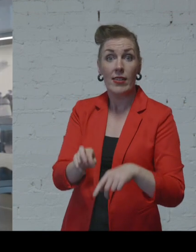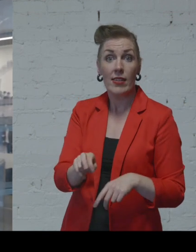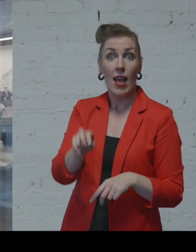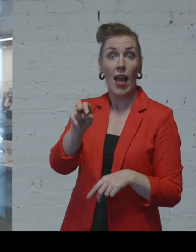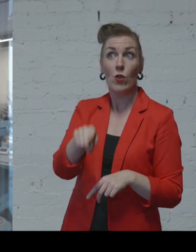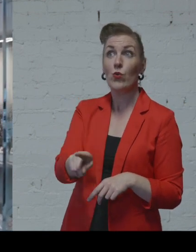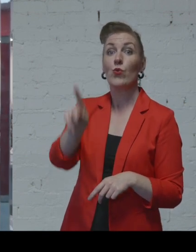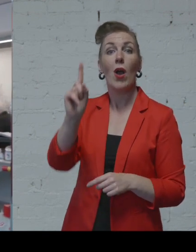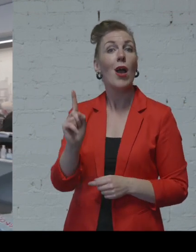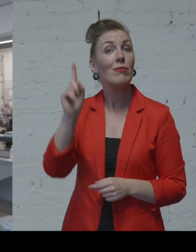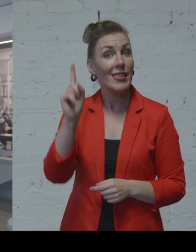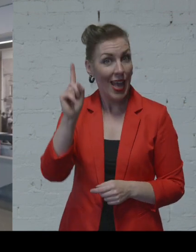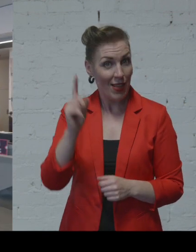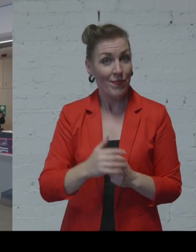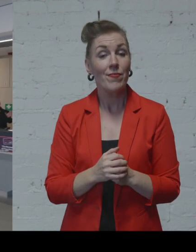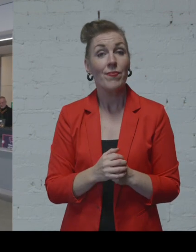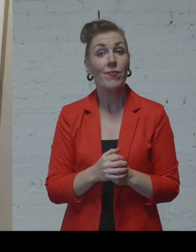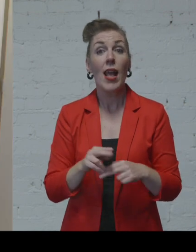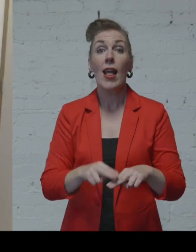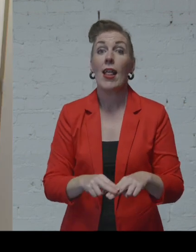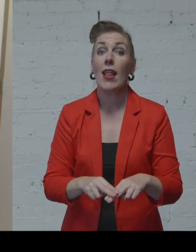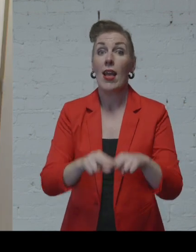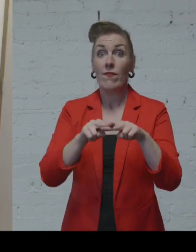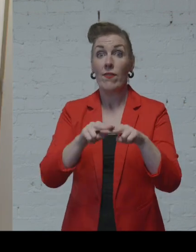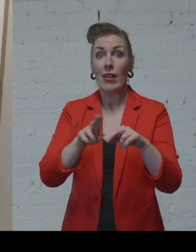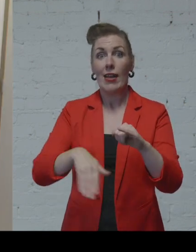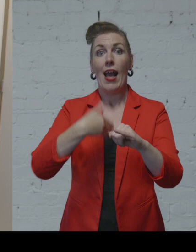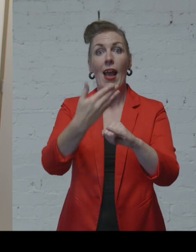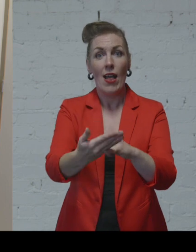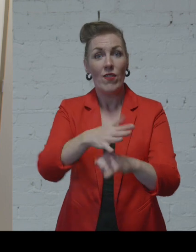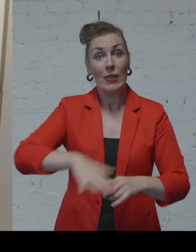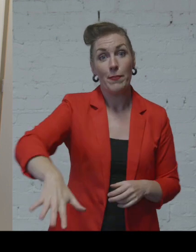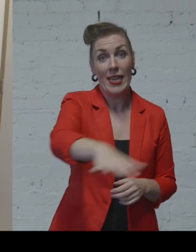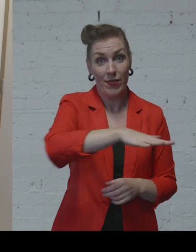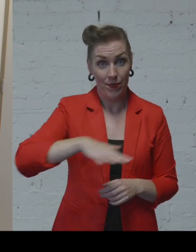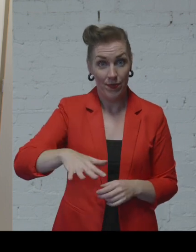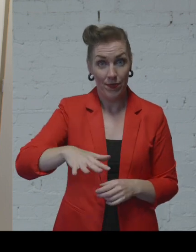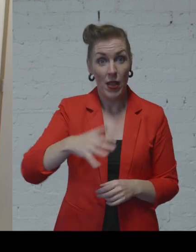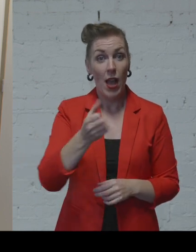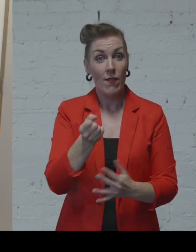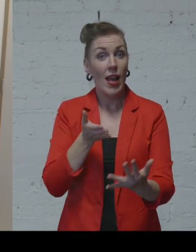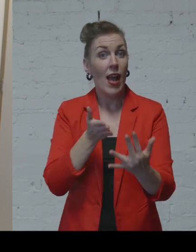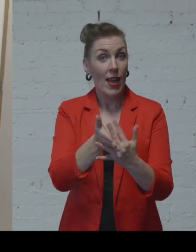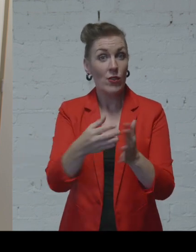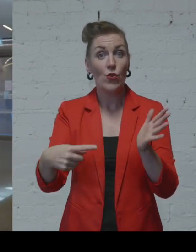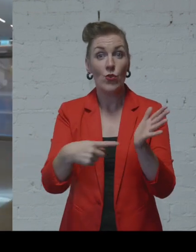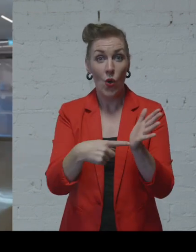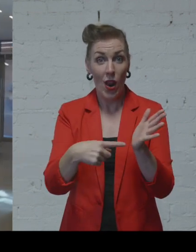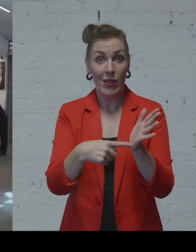The foyer area also leads to the lift and stairs to the upper floor. The lift is at the end of the foyer